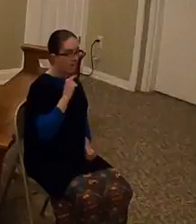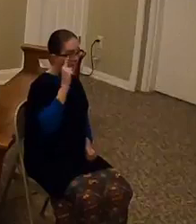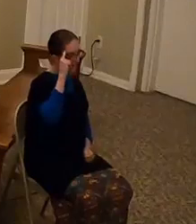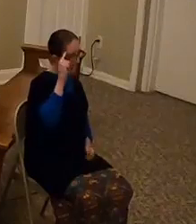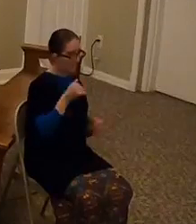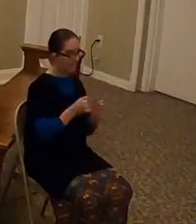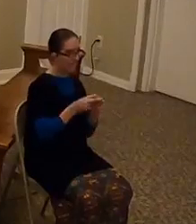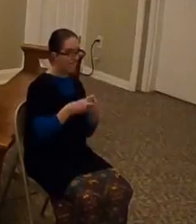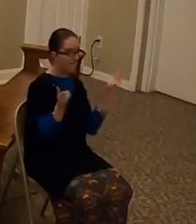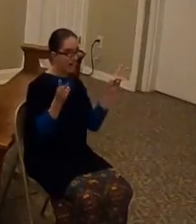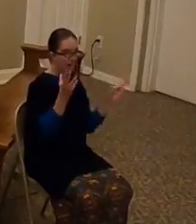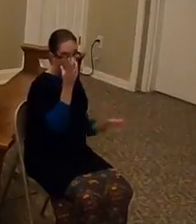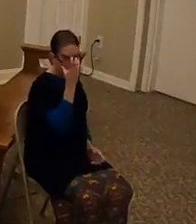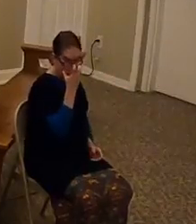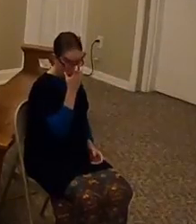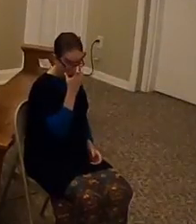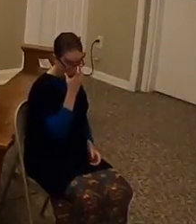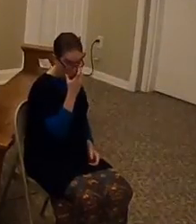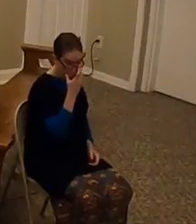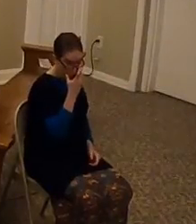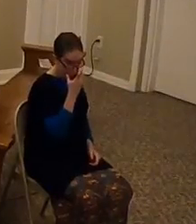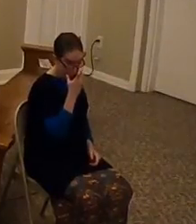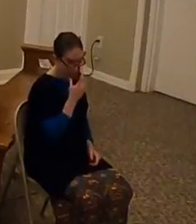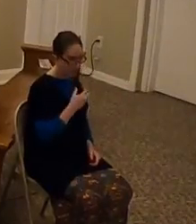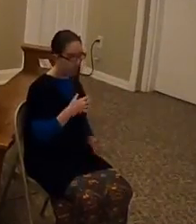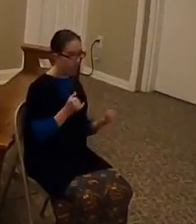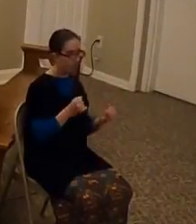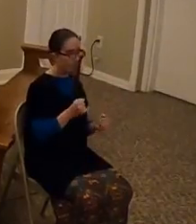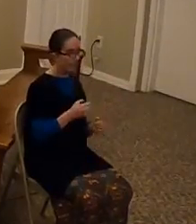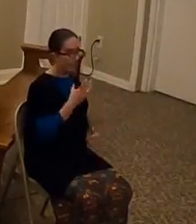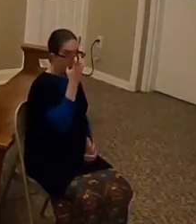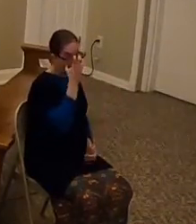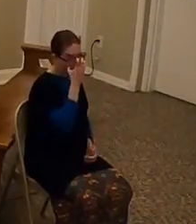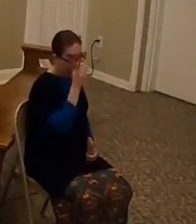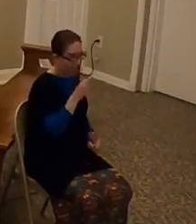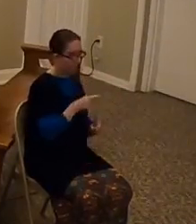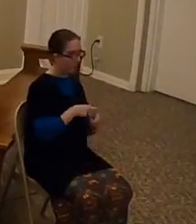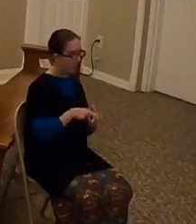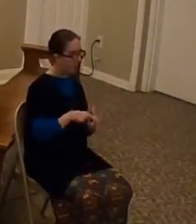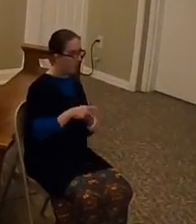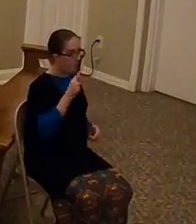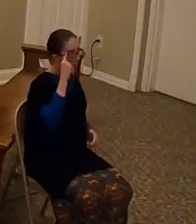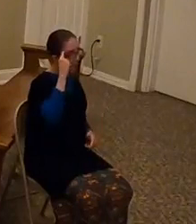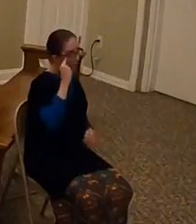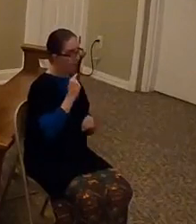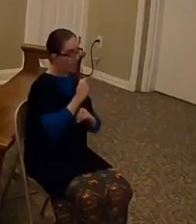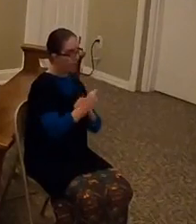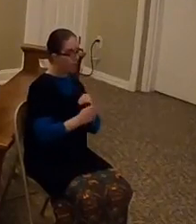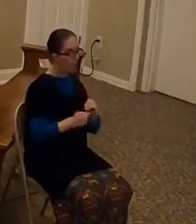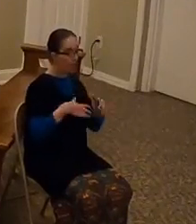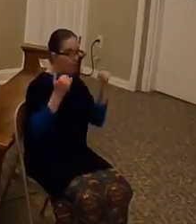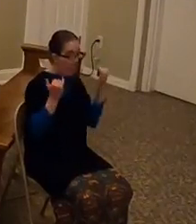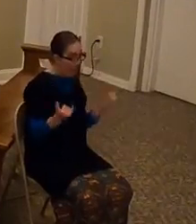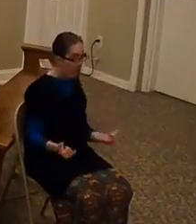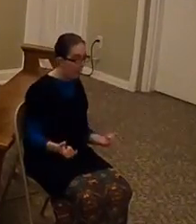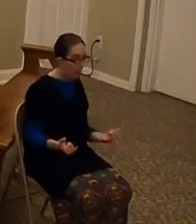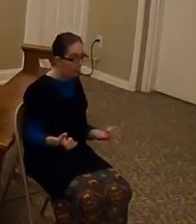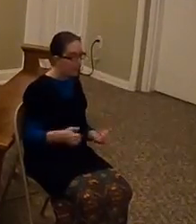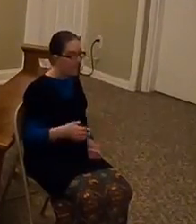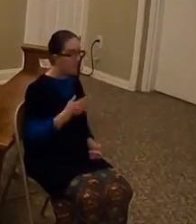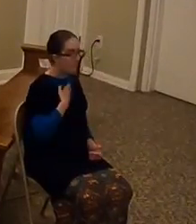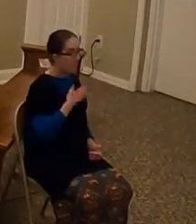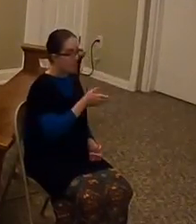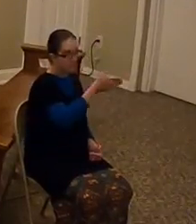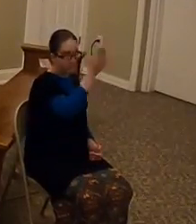He's upset. Hallelujah. Now, if He was upset then, think about how upset He is now.